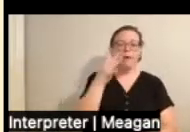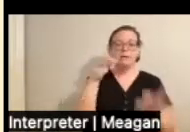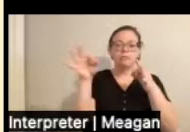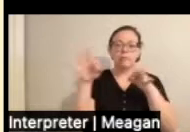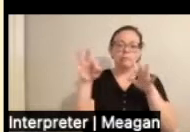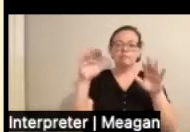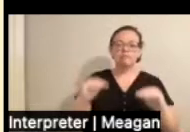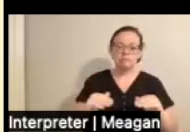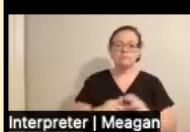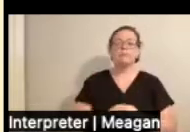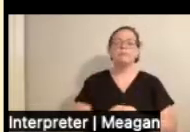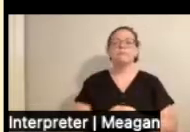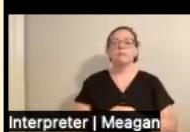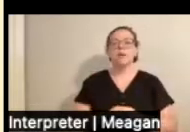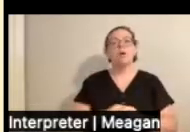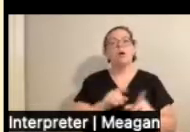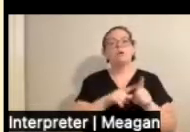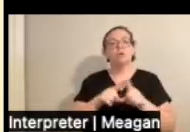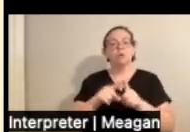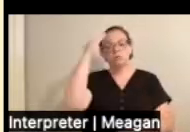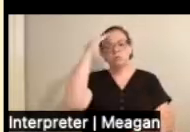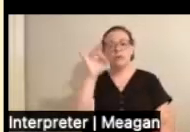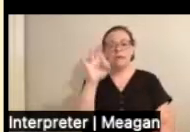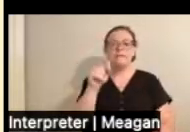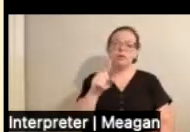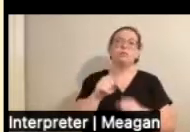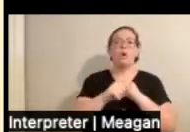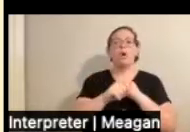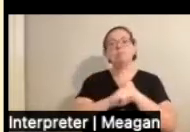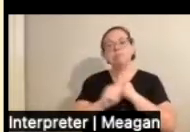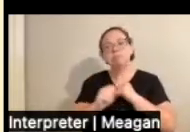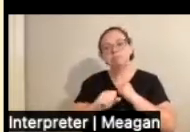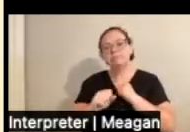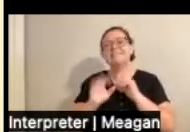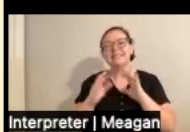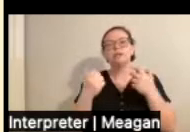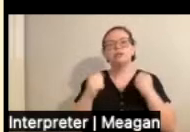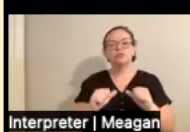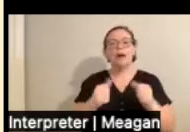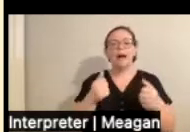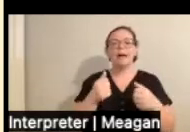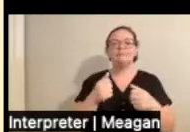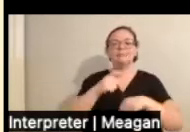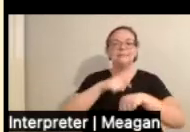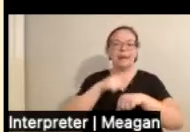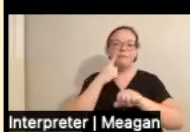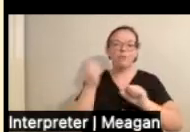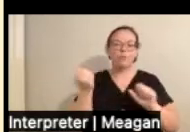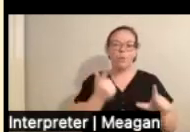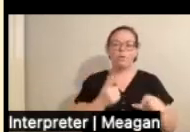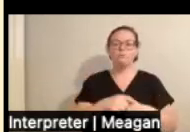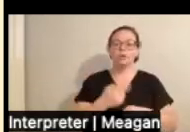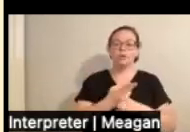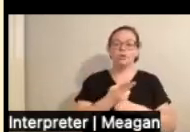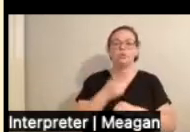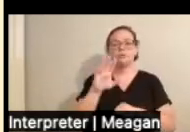background noise, and be aware if you're taking up a lot of space, and try to make room for everyone. And you can use the raise hand